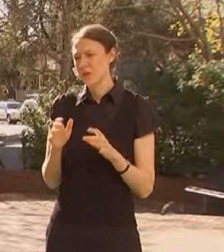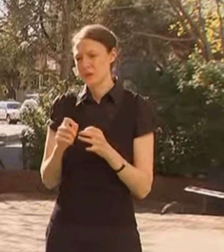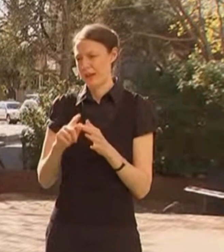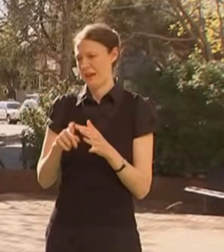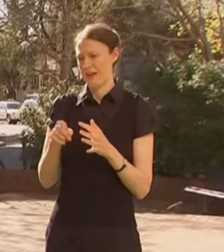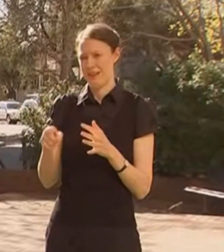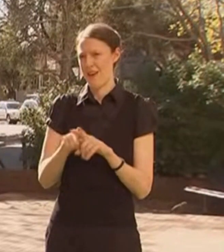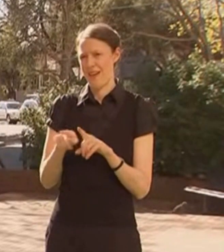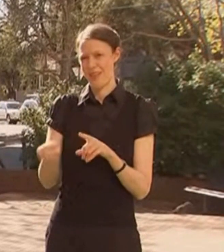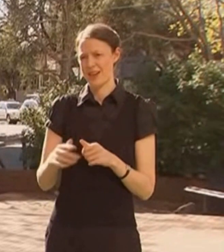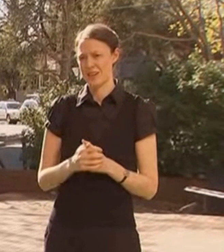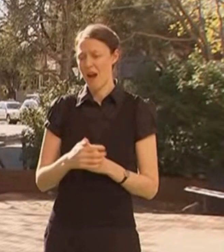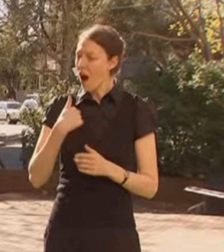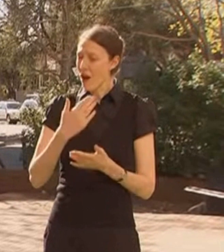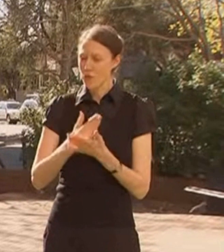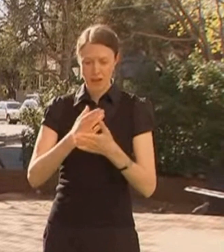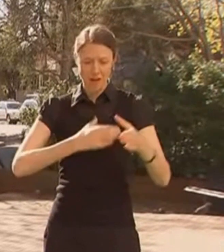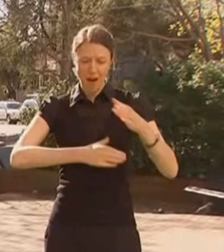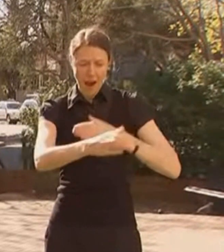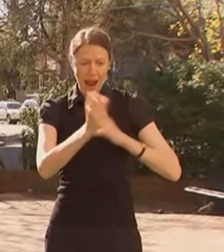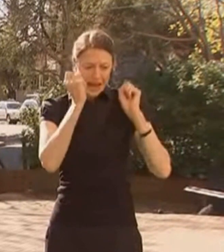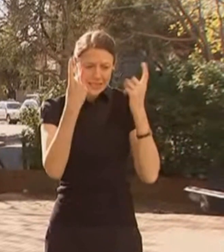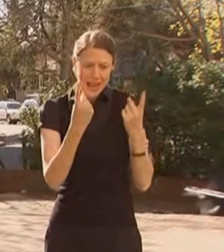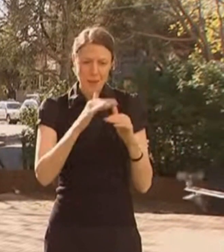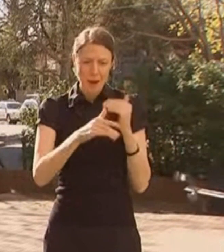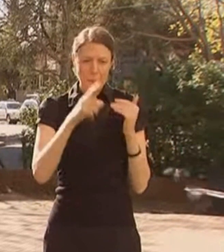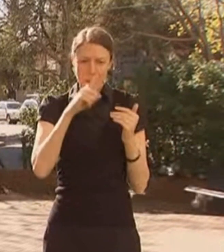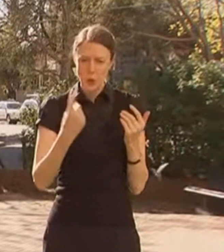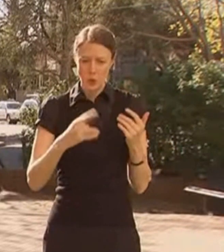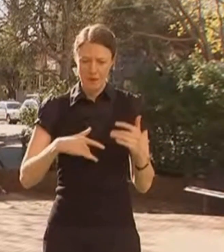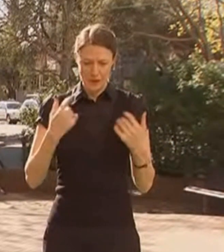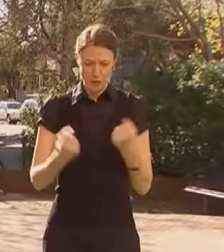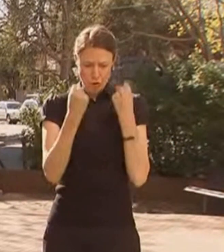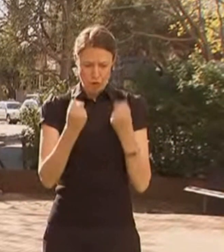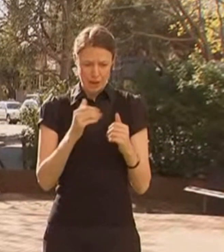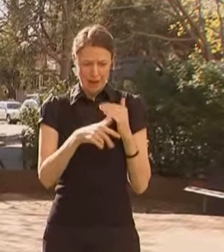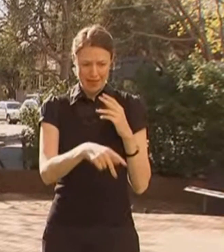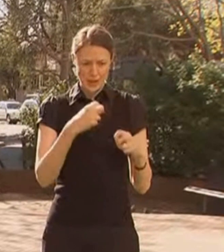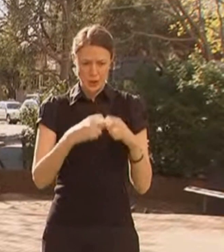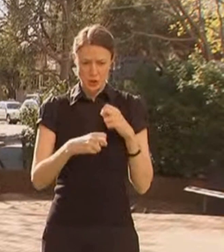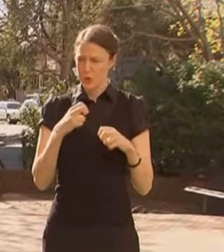expressing a view, or multiples of 10 people in a controlled way which was COVID safe,